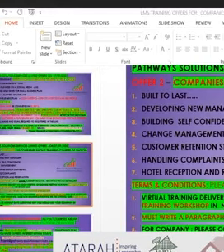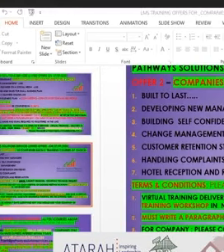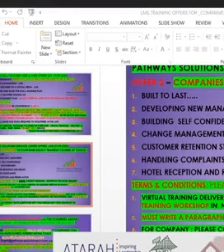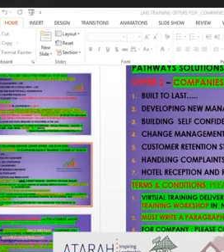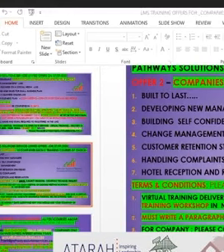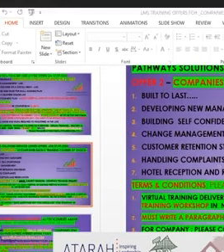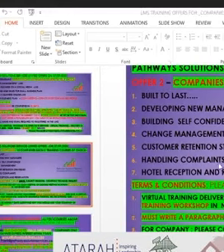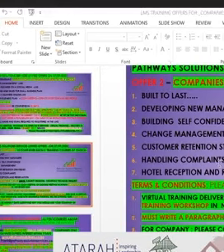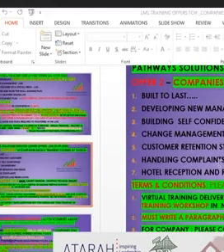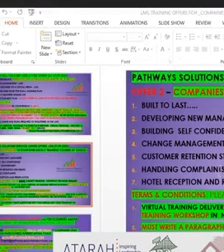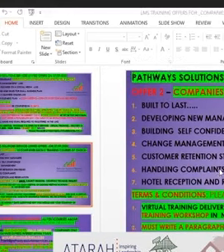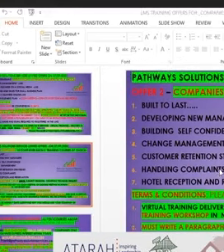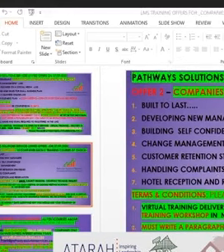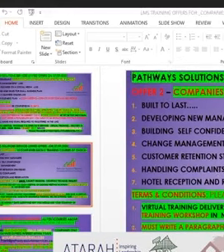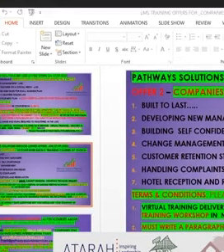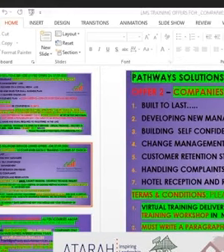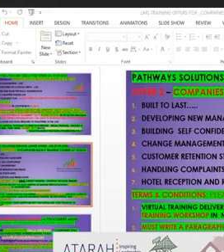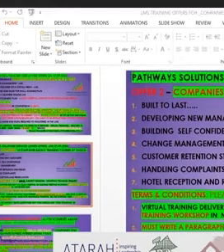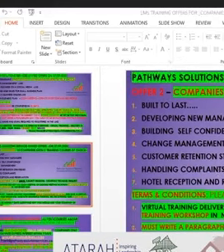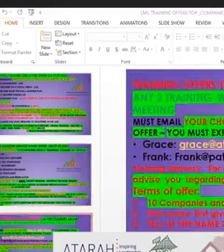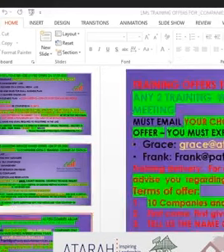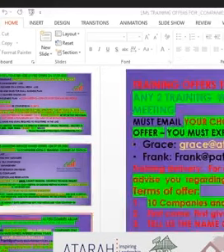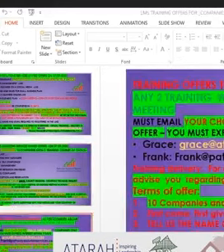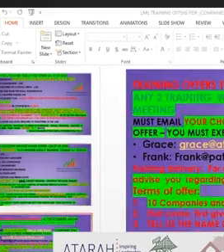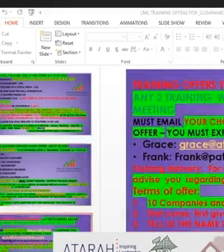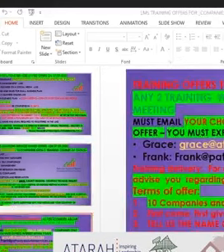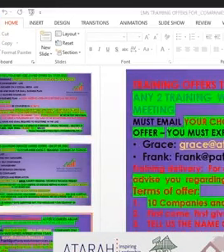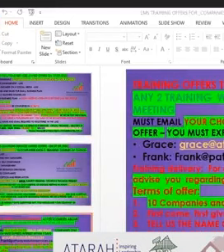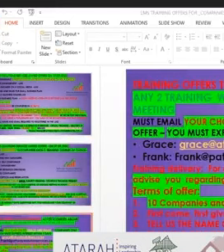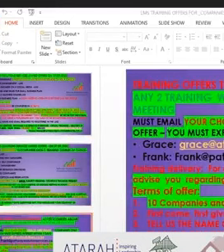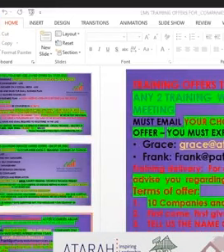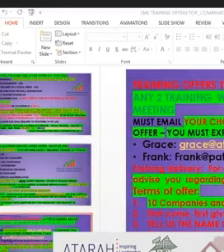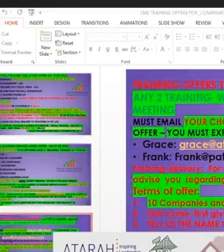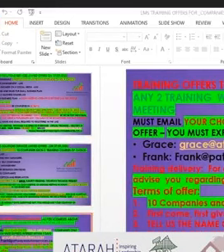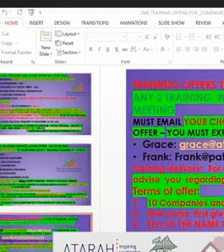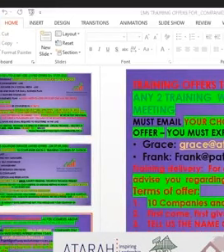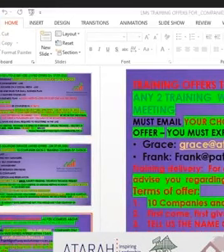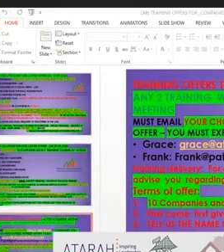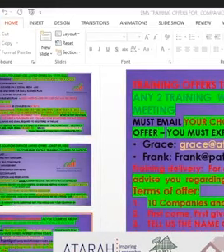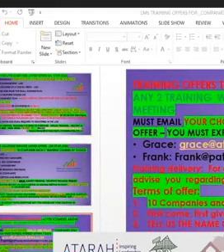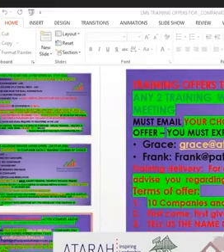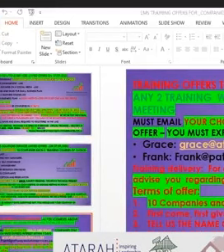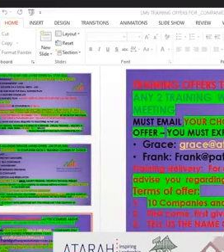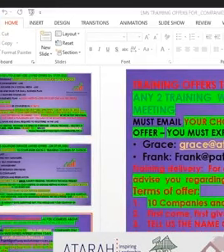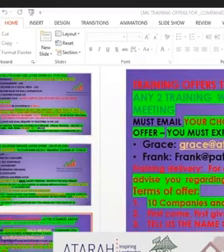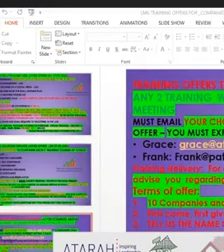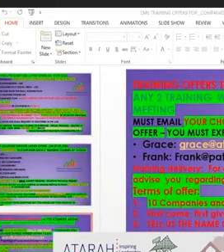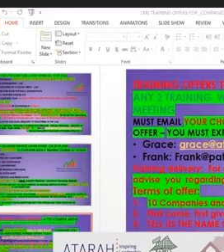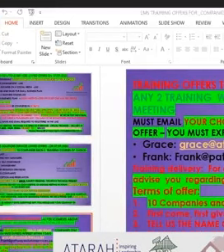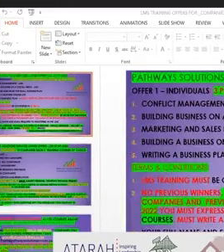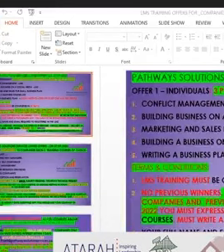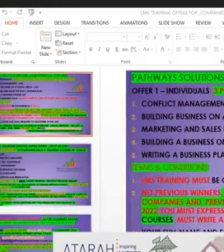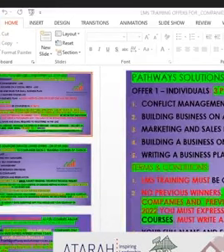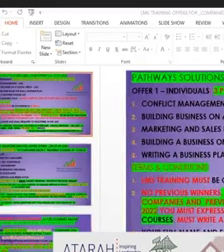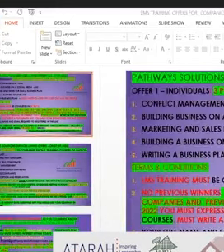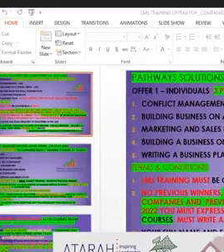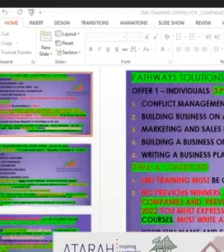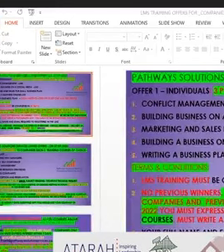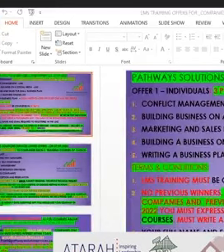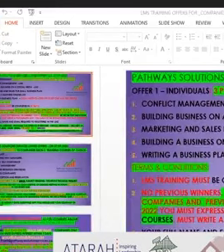please take advantage of this and get trained, get equipped with the right information that you will need. Please remember, as you write to us an email, give